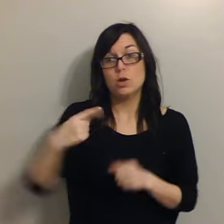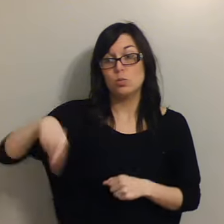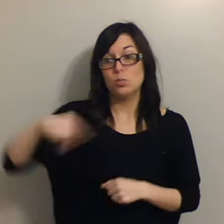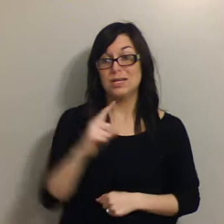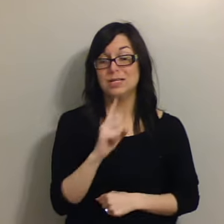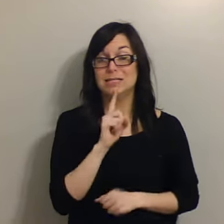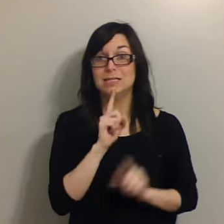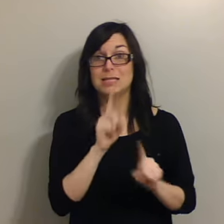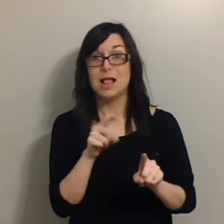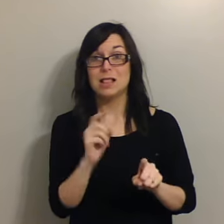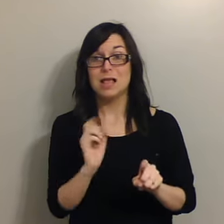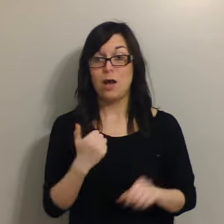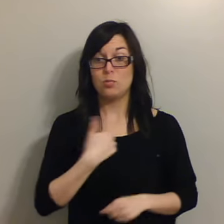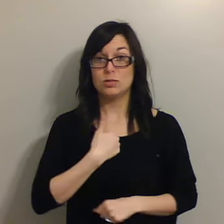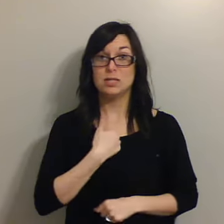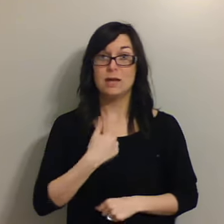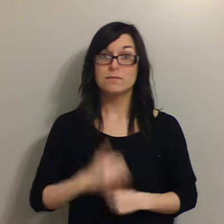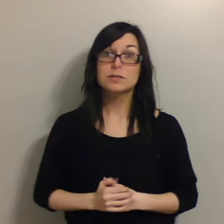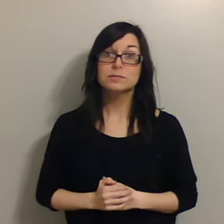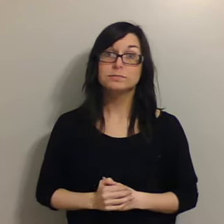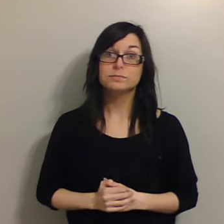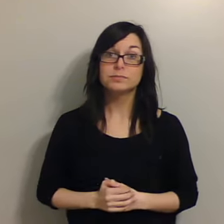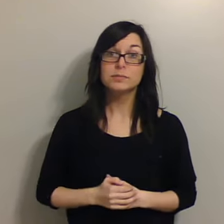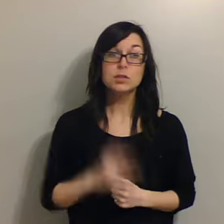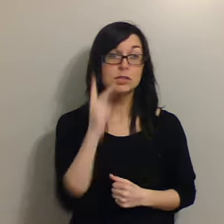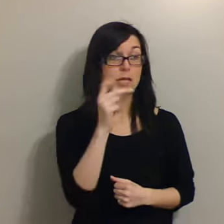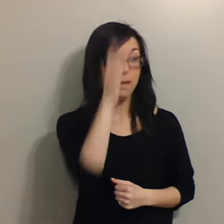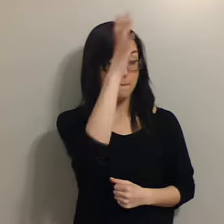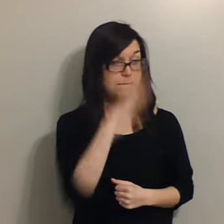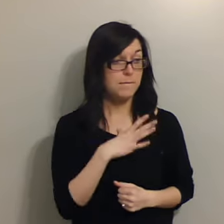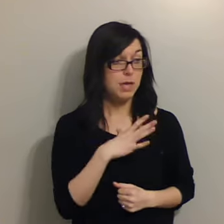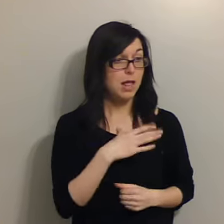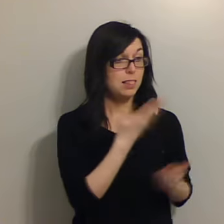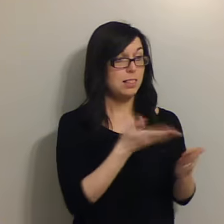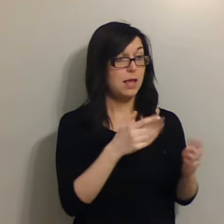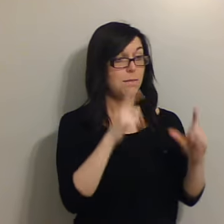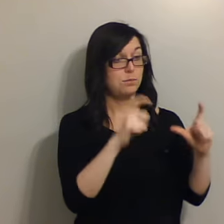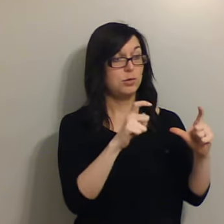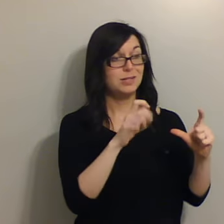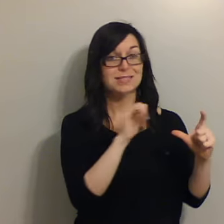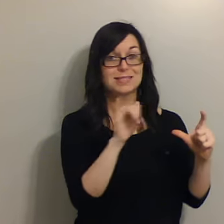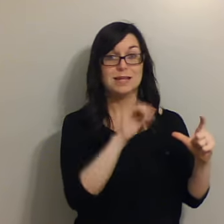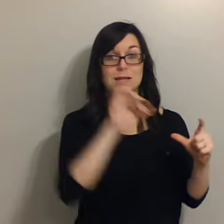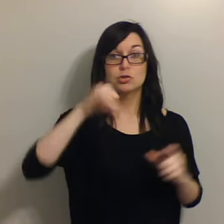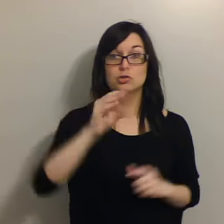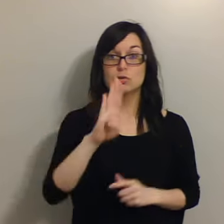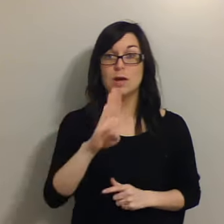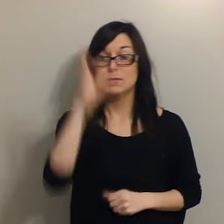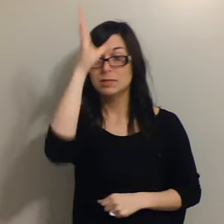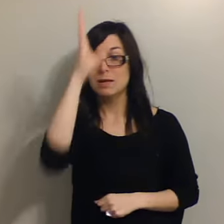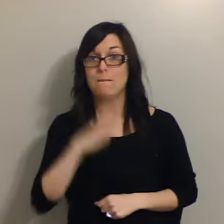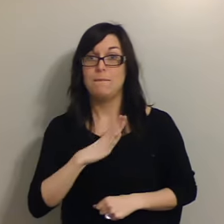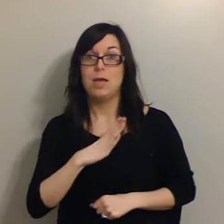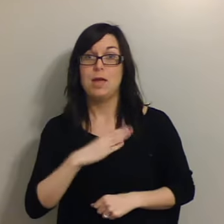We say, the man laying bricks performs the very same plans as the madness building a beautiful